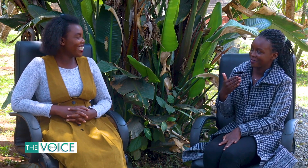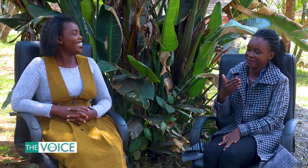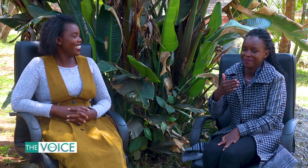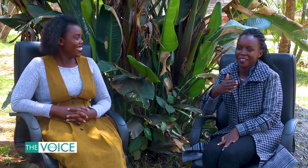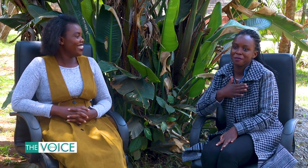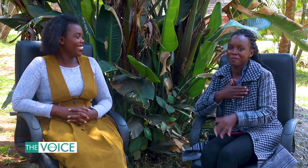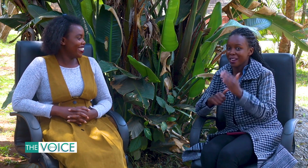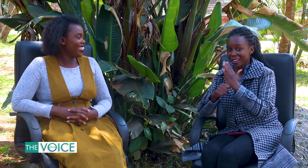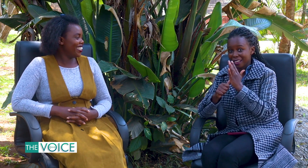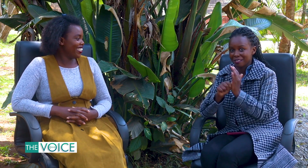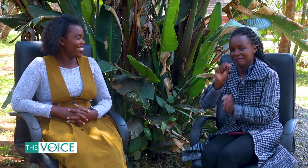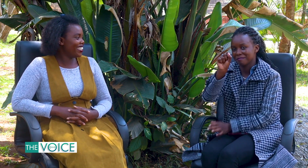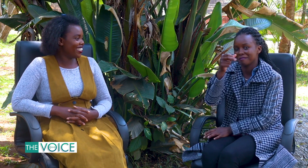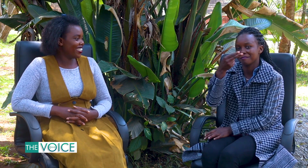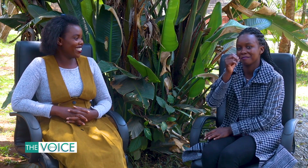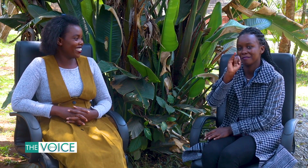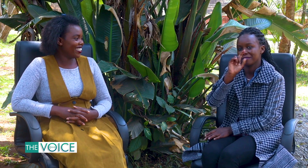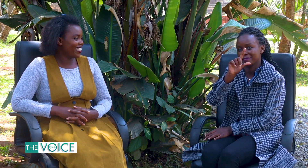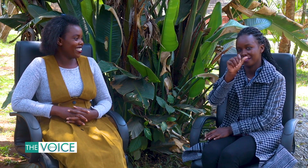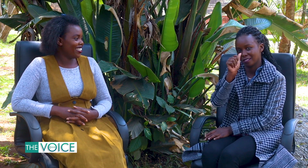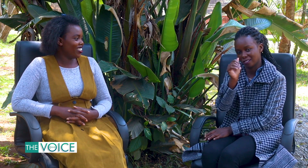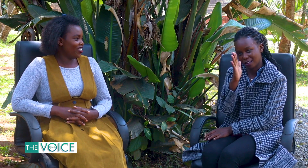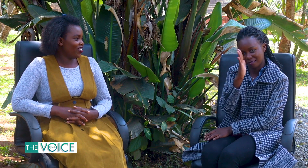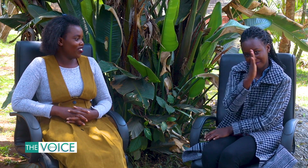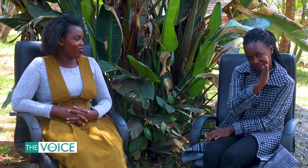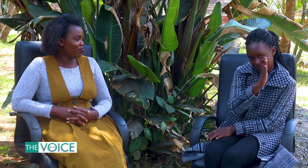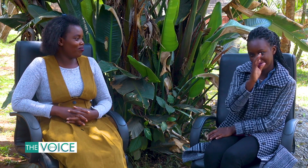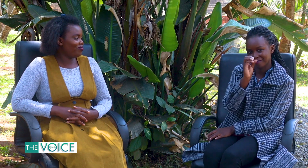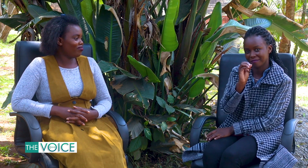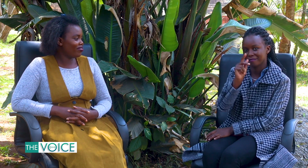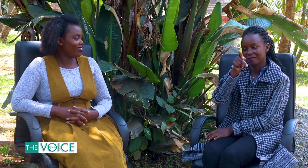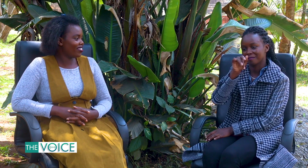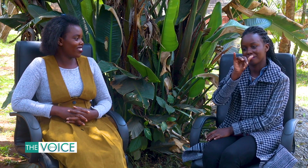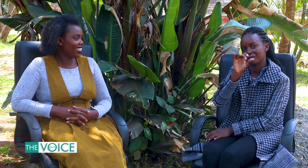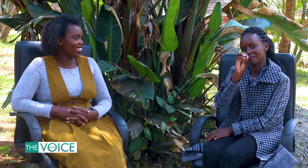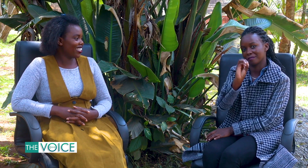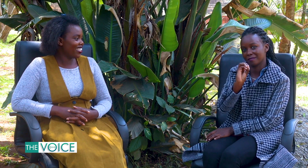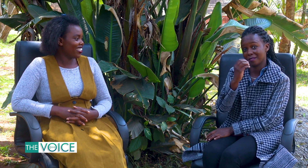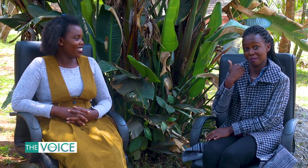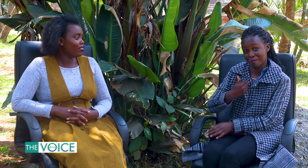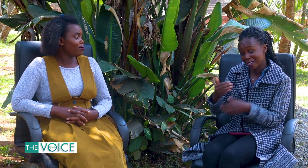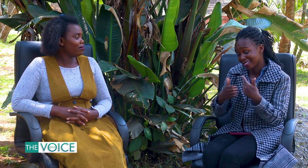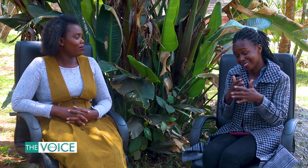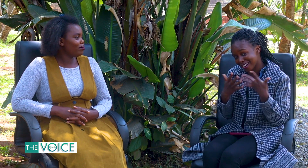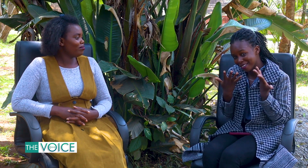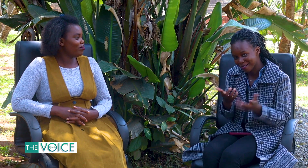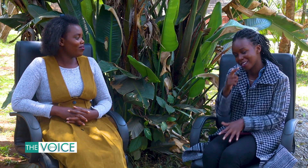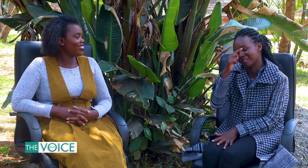Thank you so much. So my name is Shayla Opio, and this is my sign